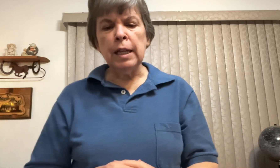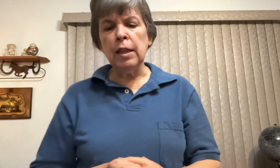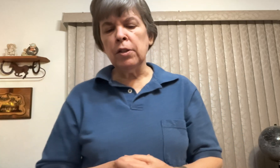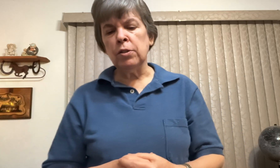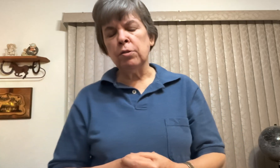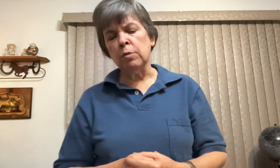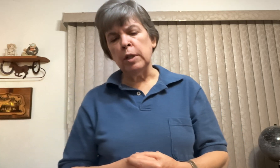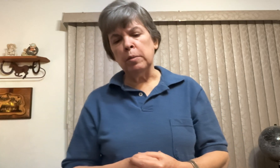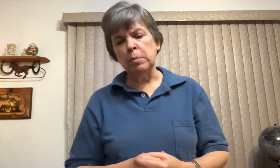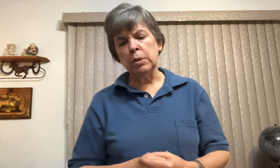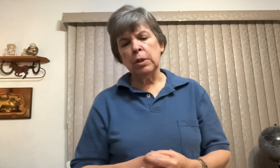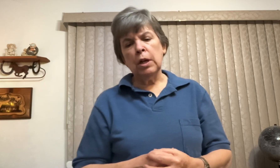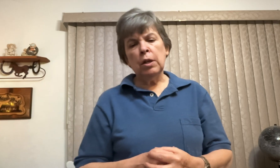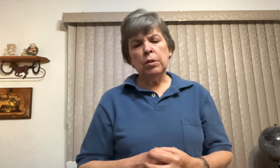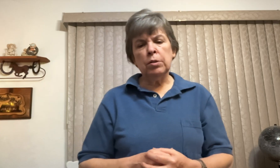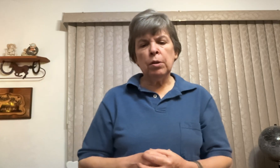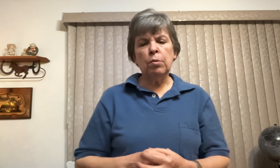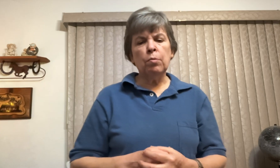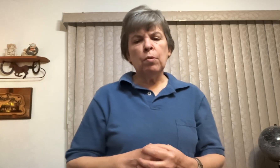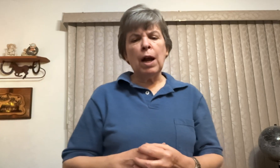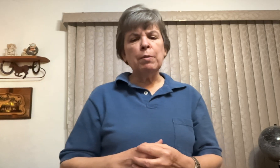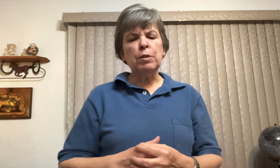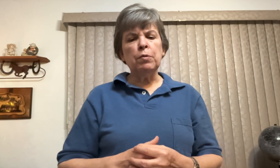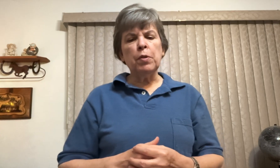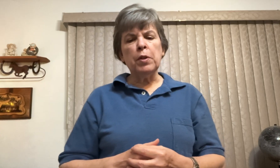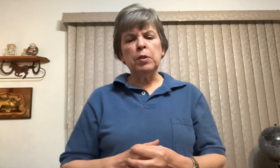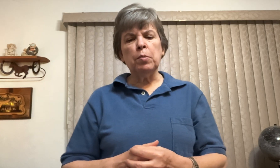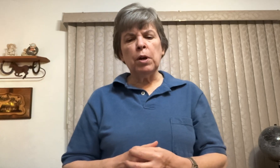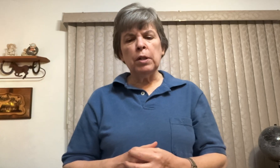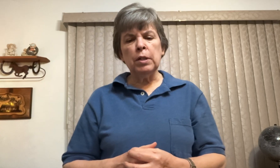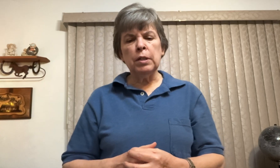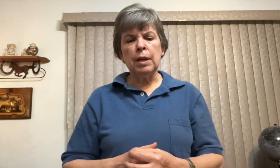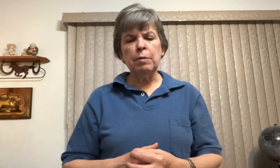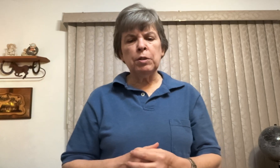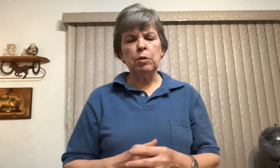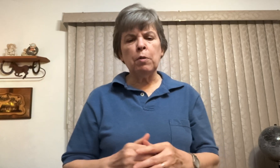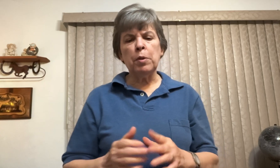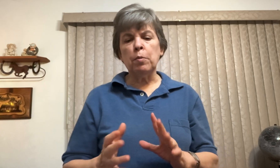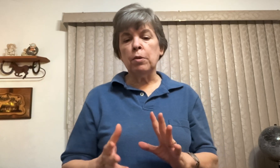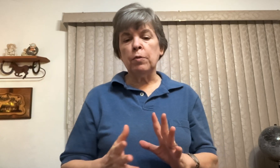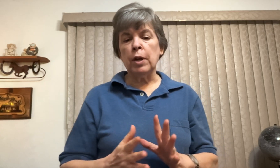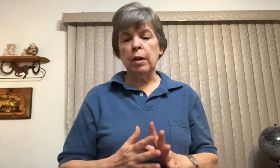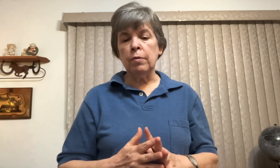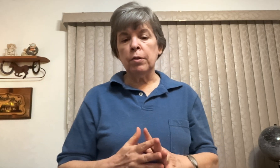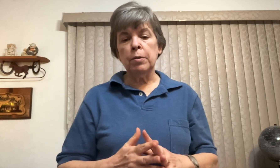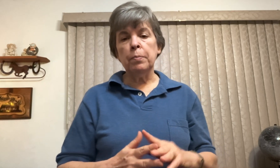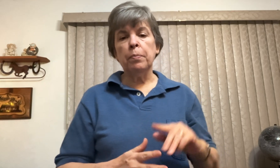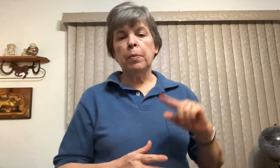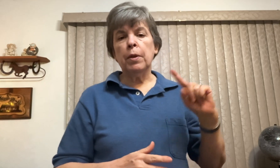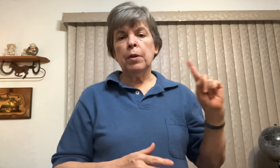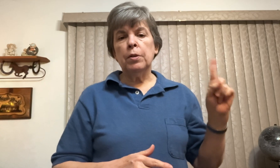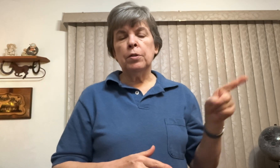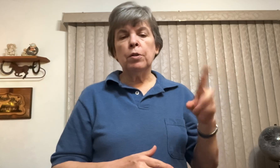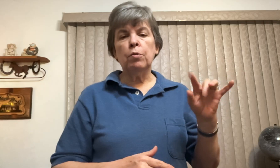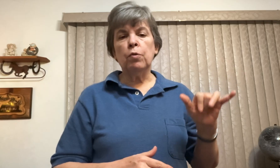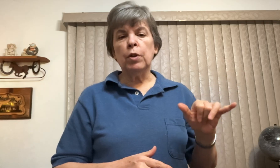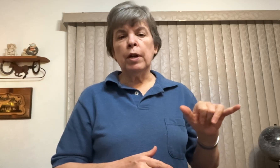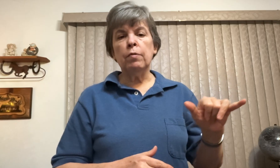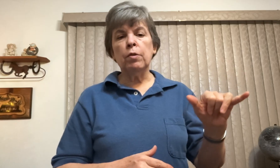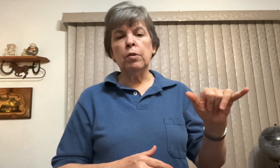endless streams. So what I would do for this one is I would start with the word forever. So forever,